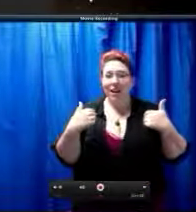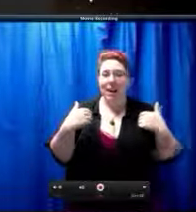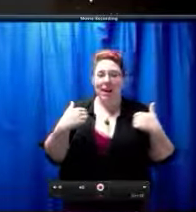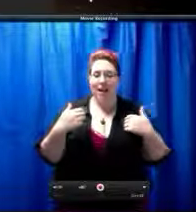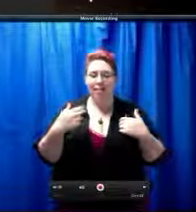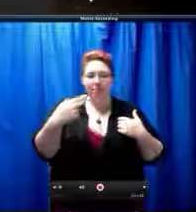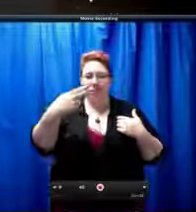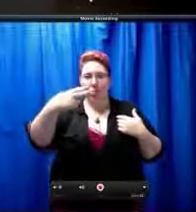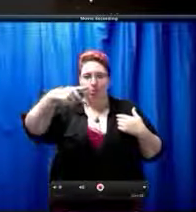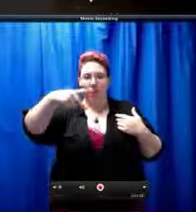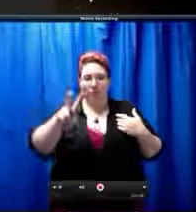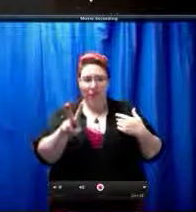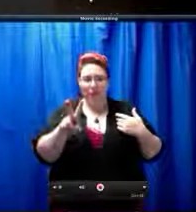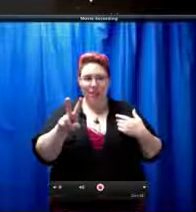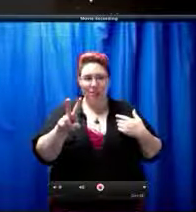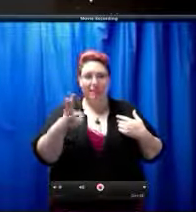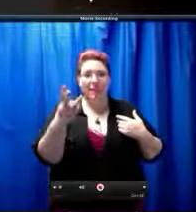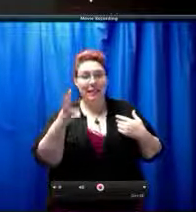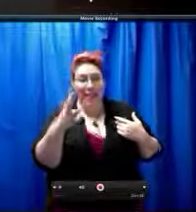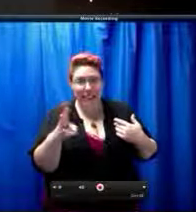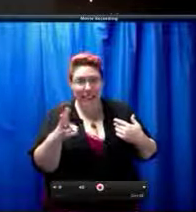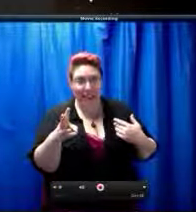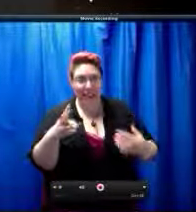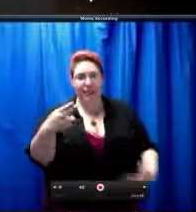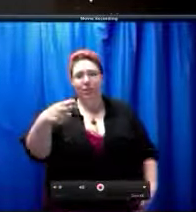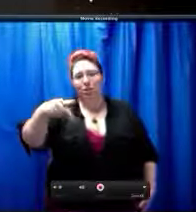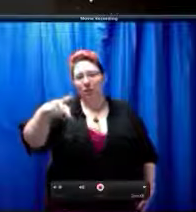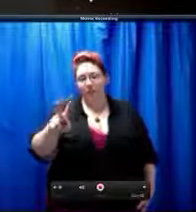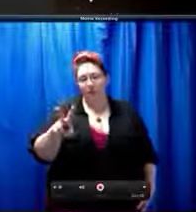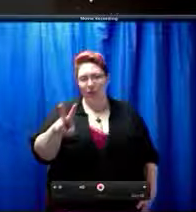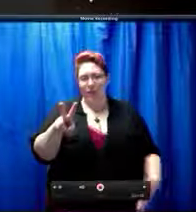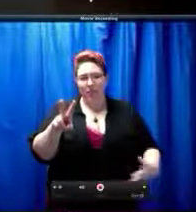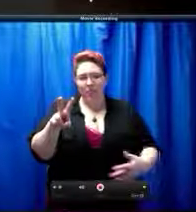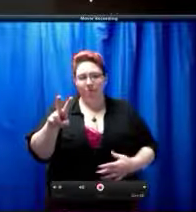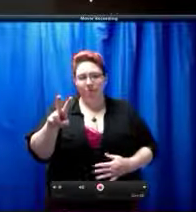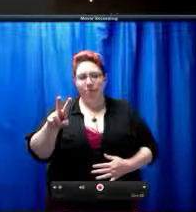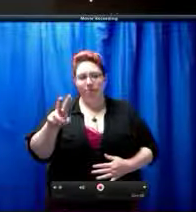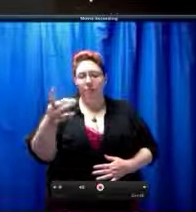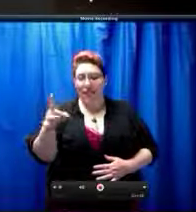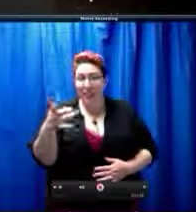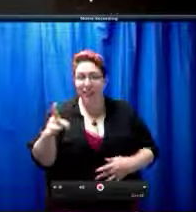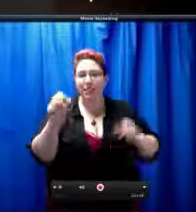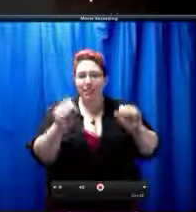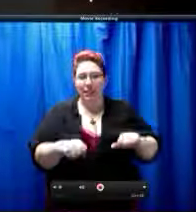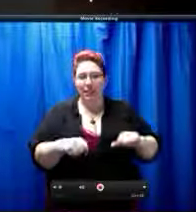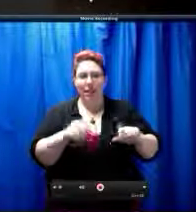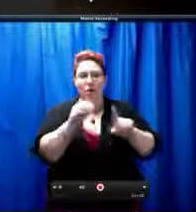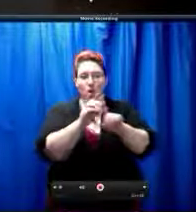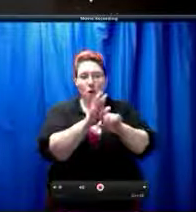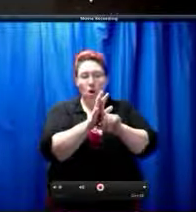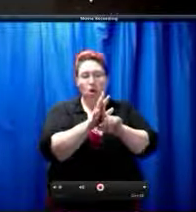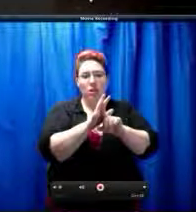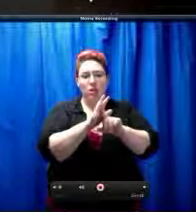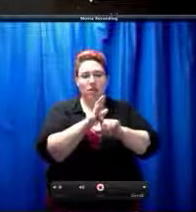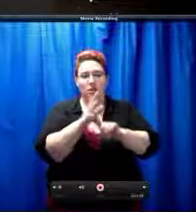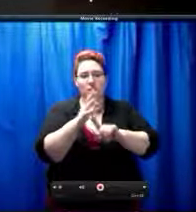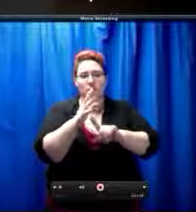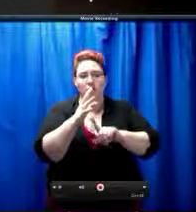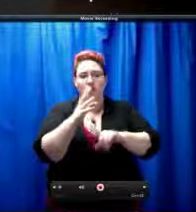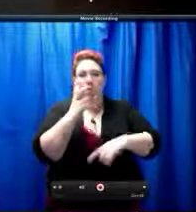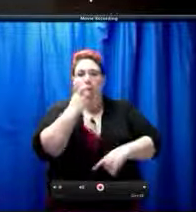like HPV 16 or HPV 18. And they can lead to oral cancers, cervical cancers, or anal cancers.